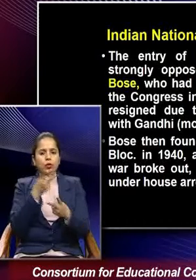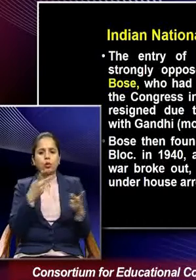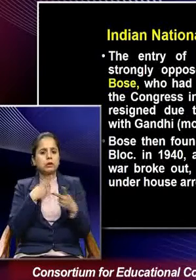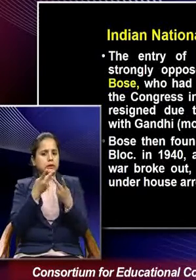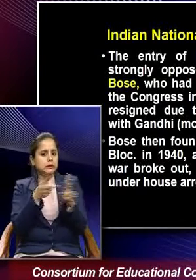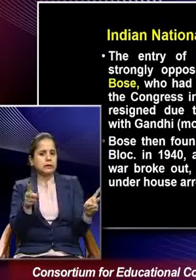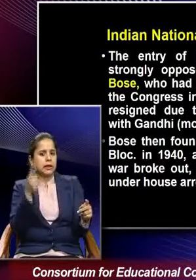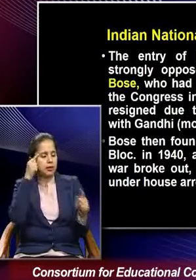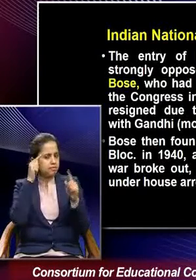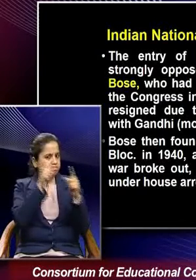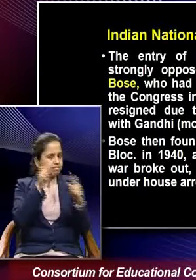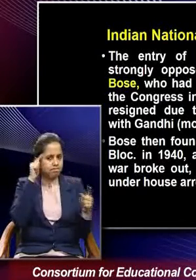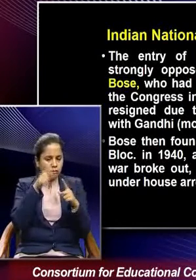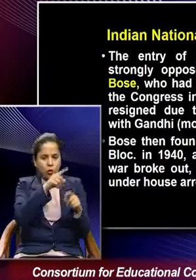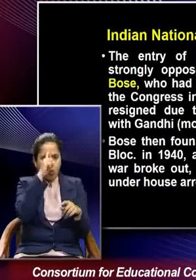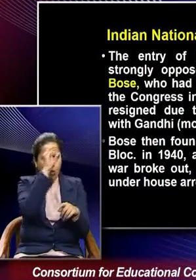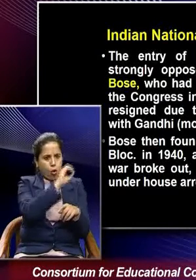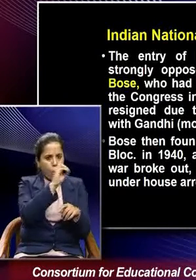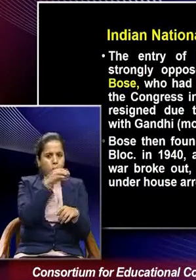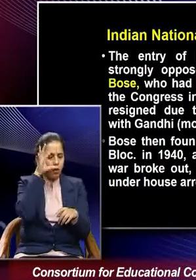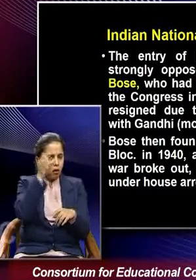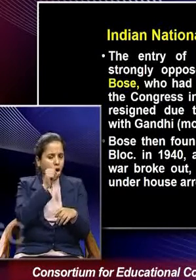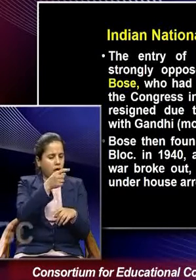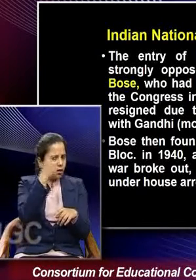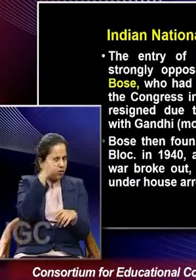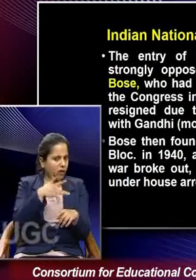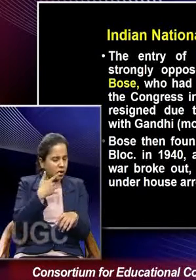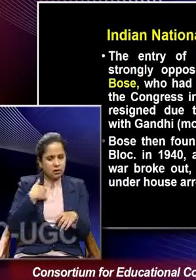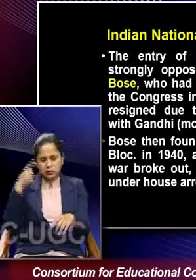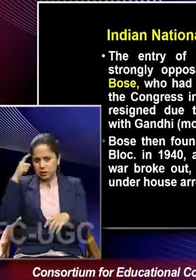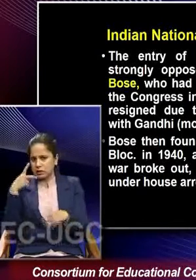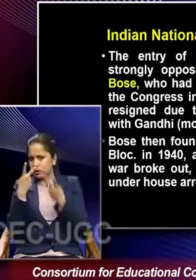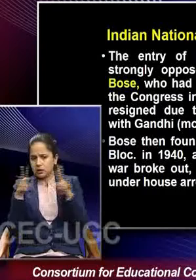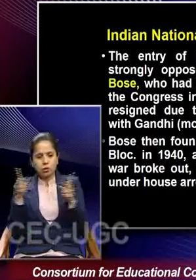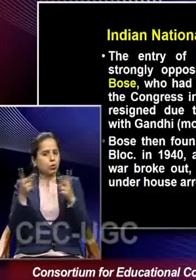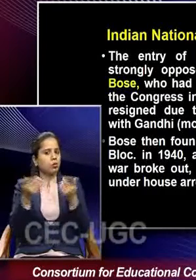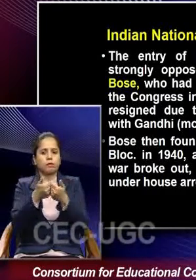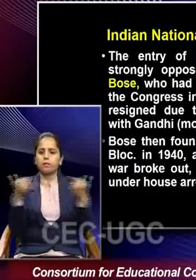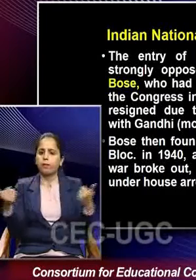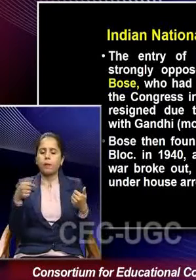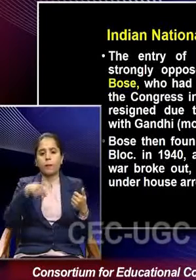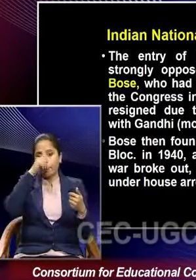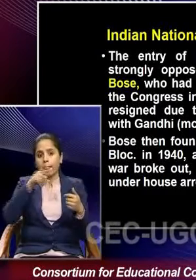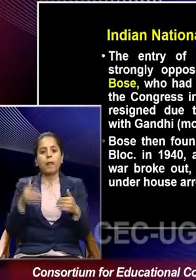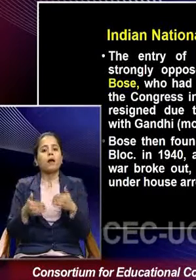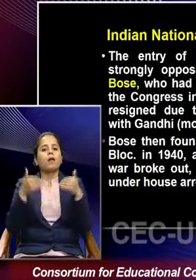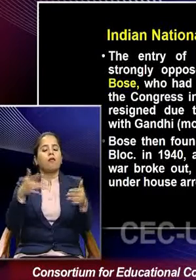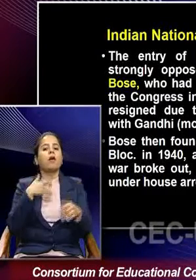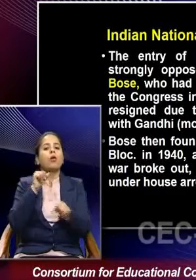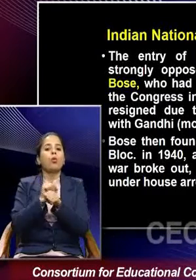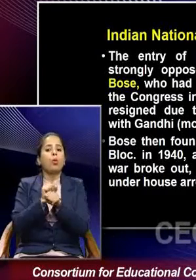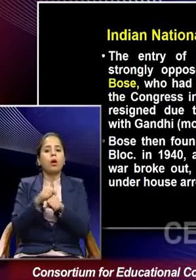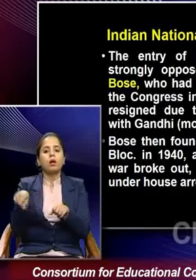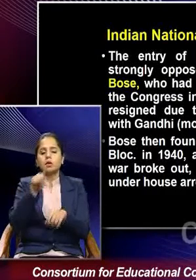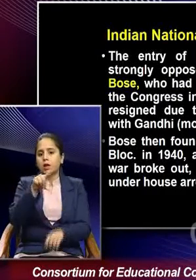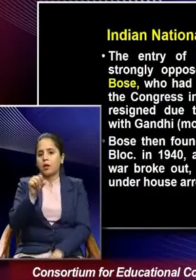in opinion with Mahatma Gandhi. Bose then founded All India Forward Bloc in